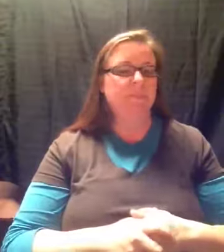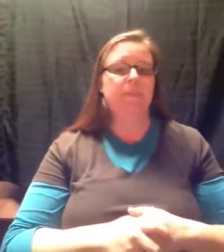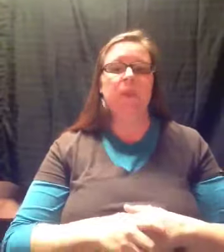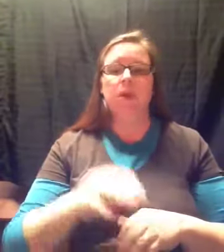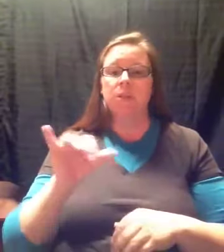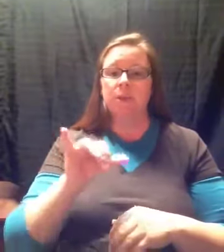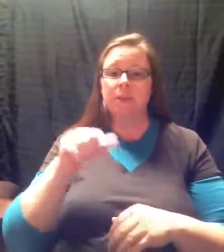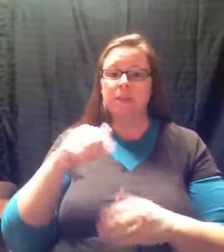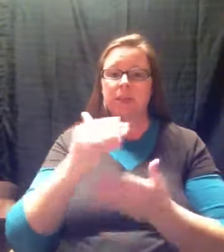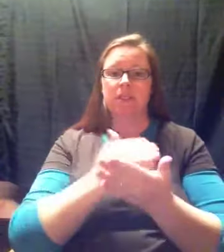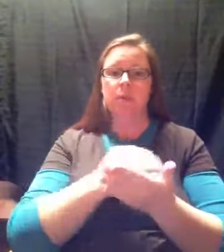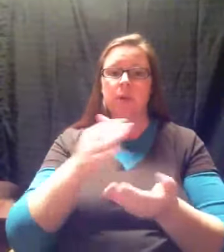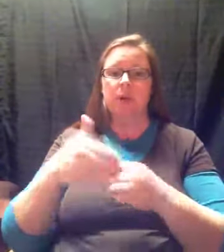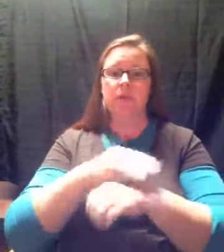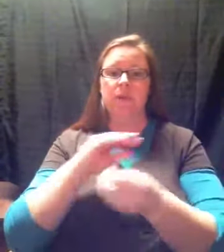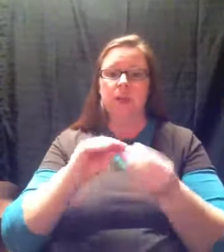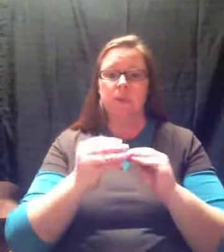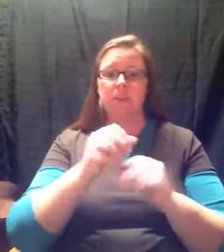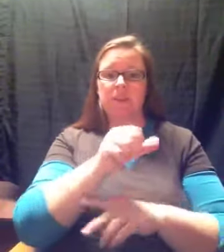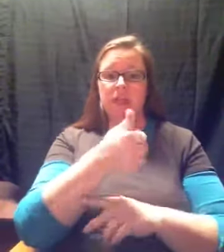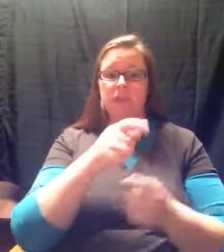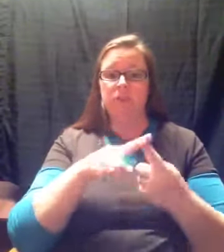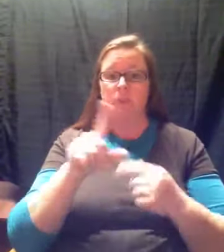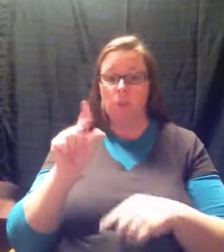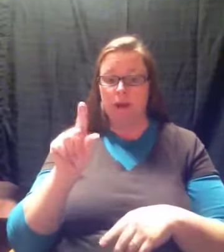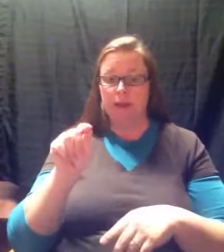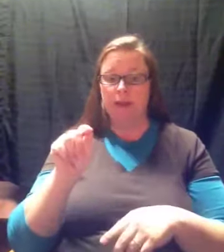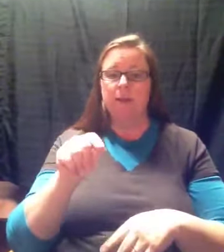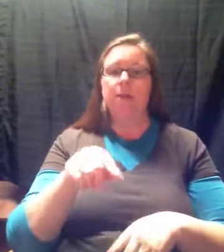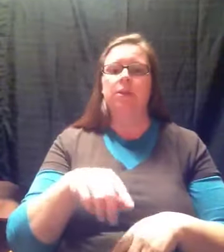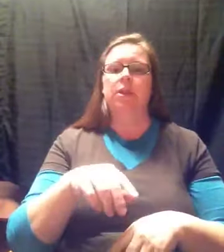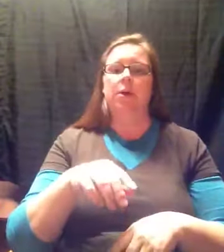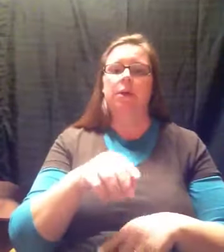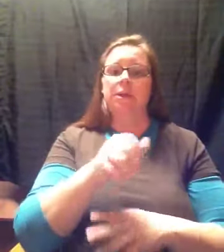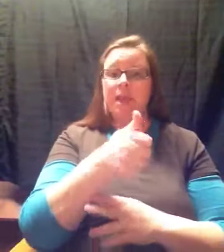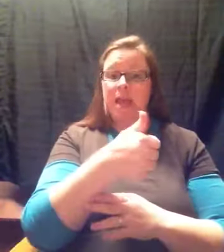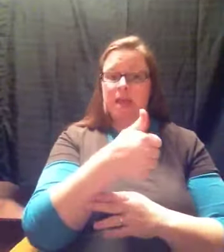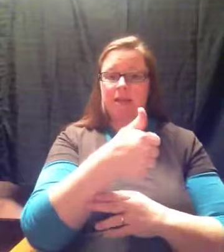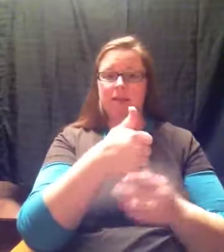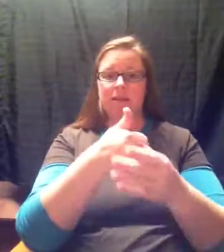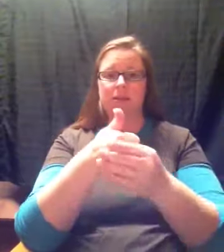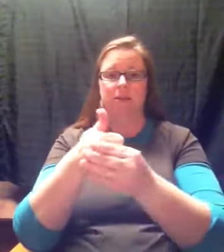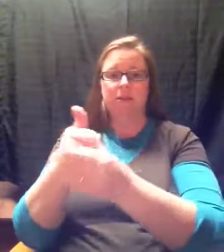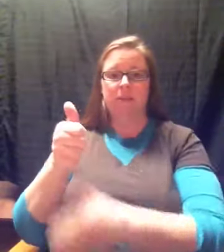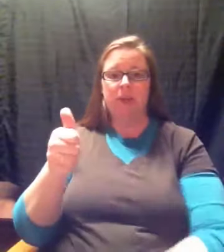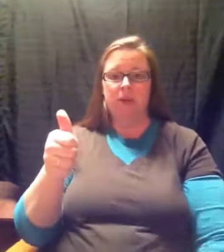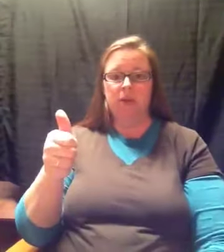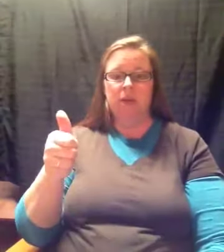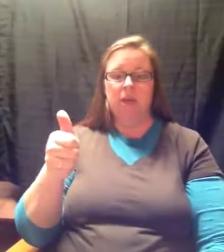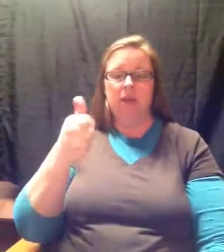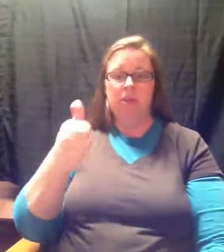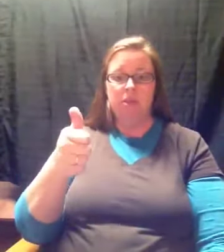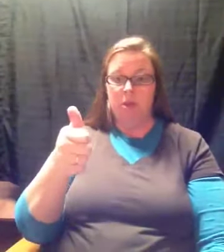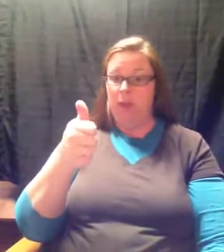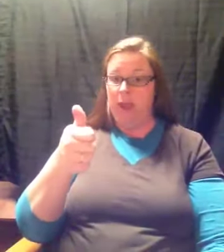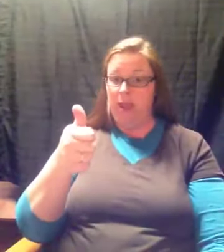And also in this lesson we covered the numbers 10 through 20. So 10, make your okay